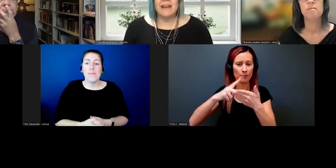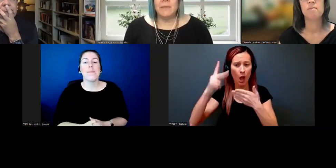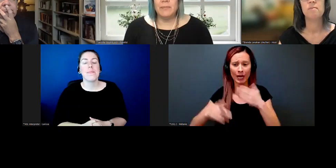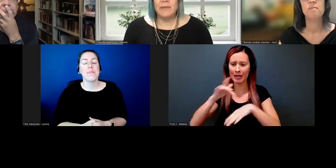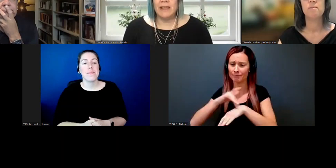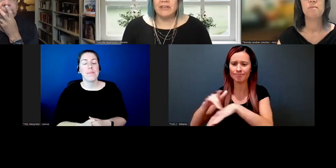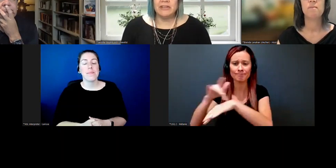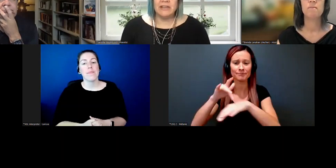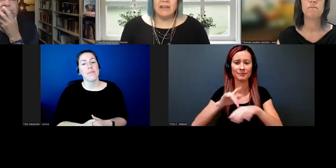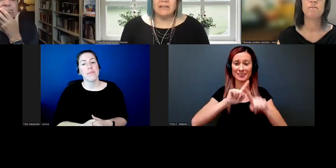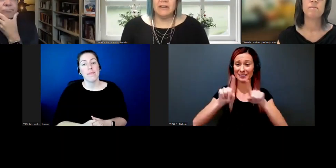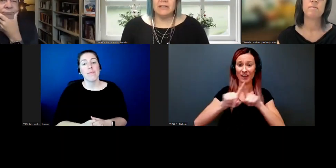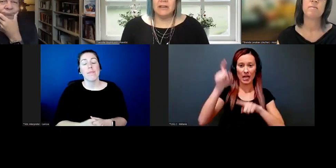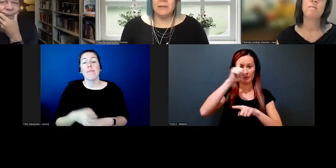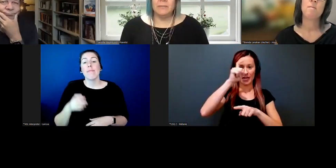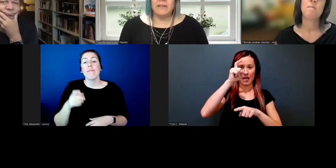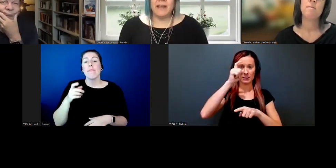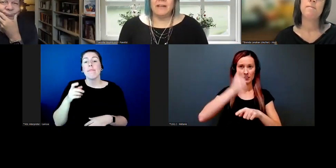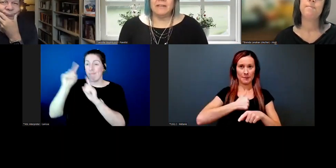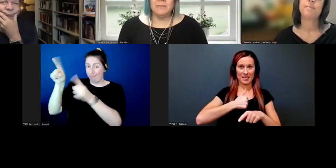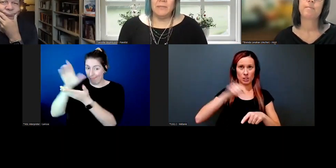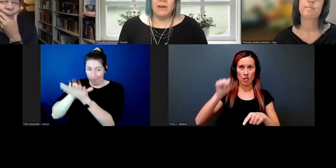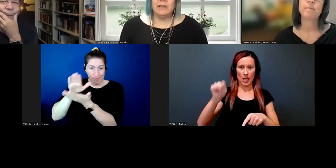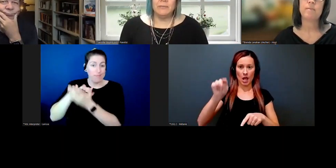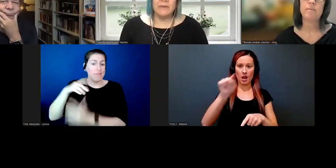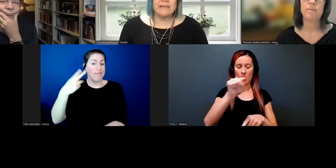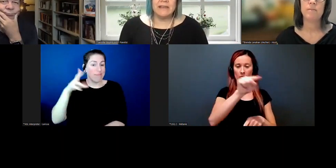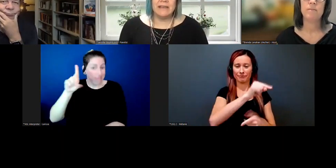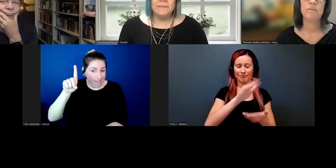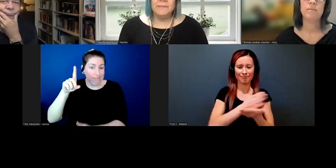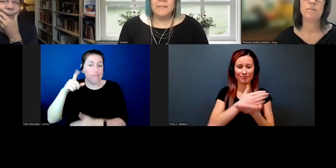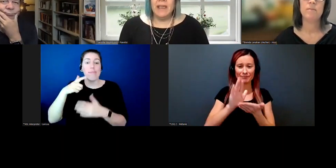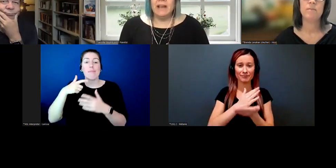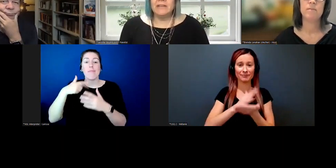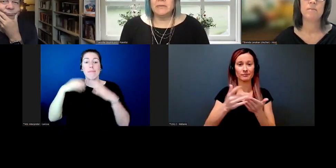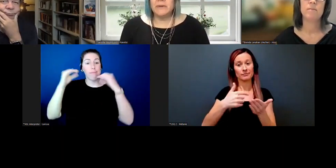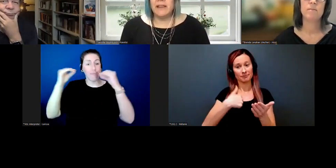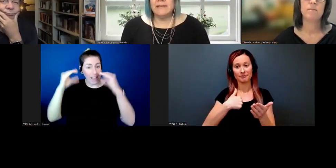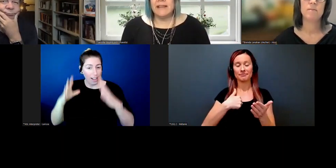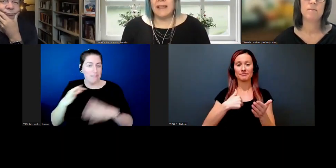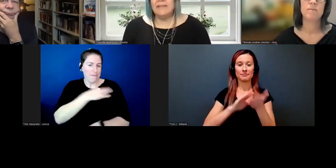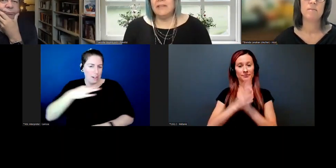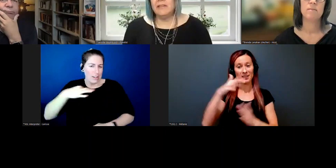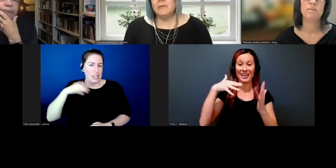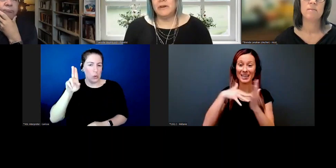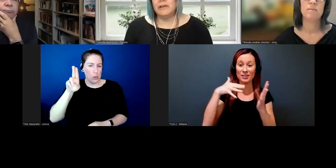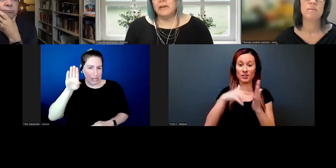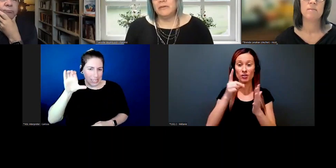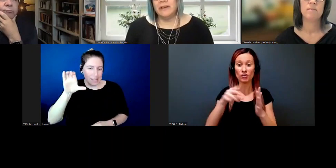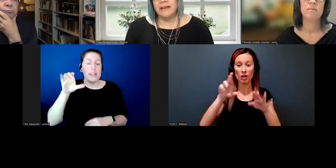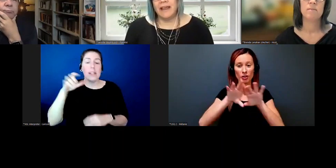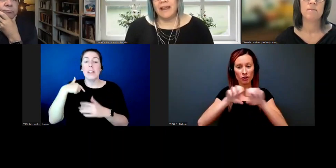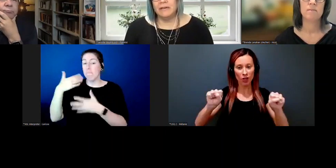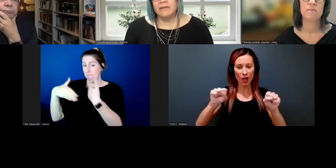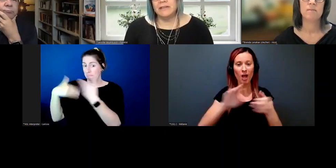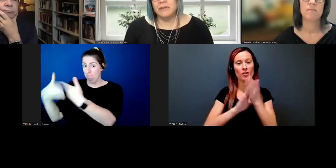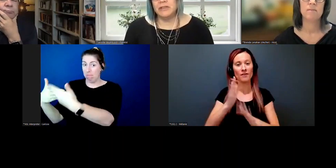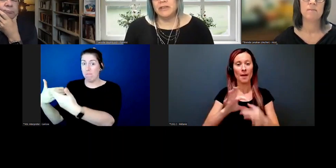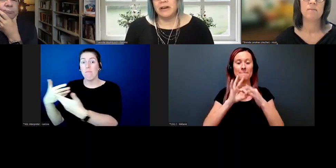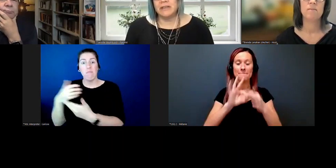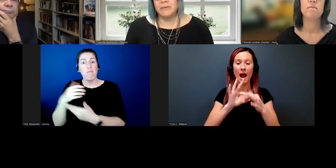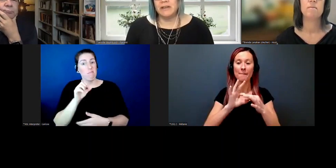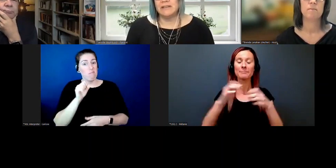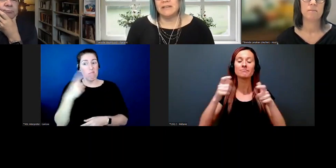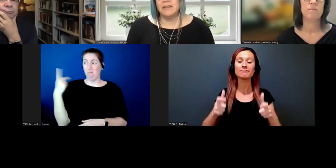was getting my PhD and starting to be a faculty member at UBC, I also realized that even though we're alone in a diagnosis, we